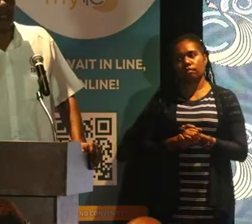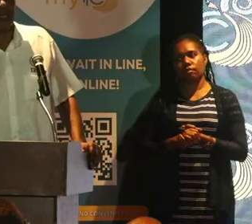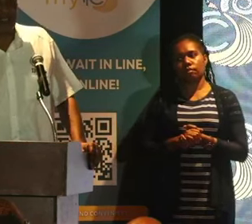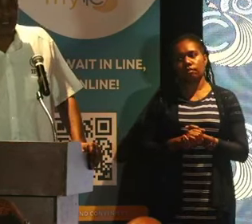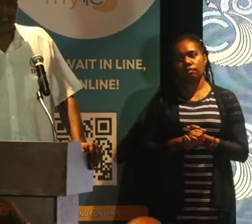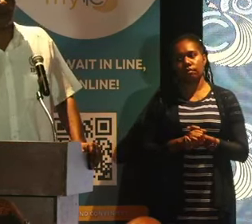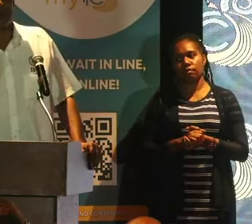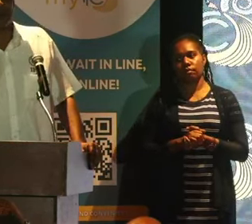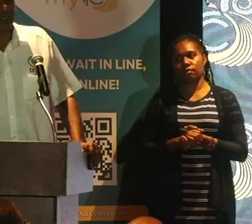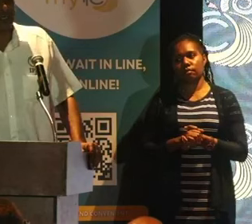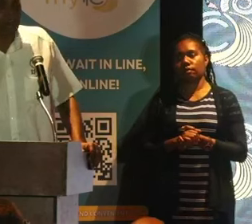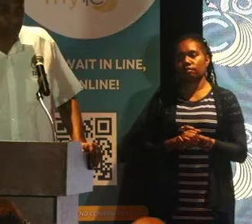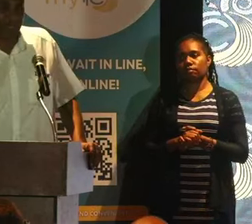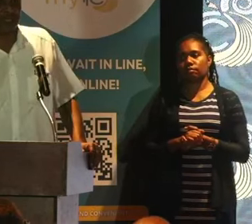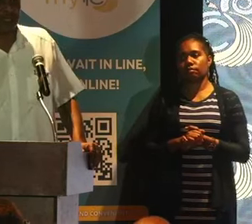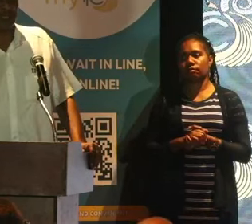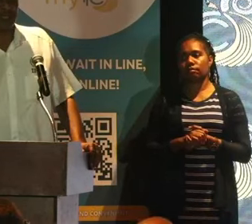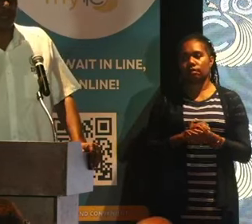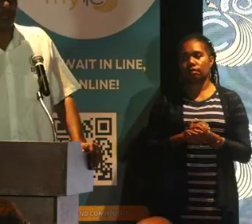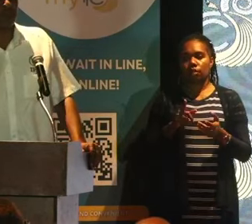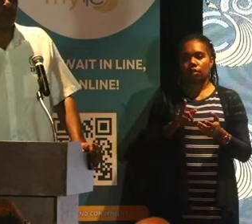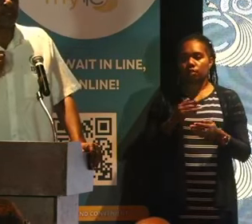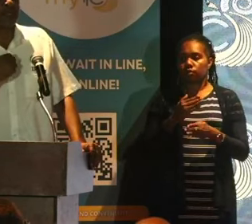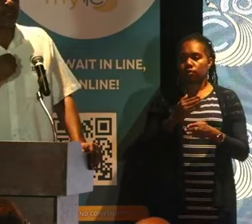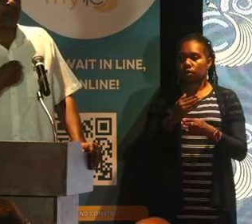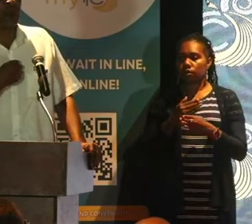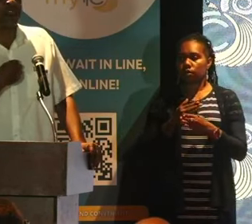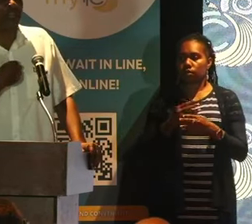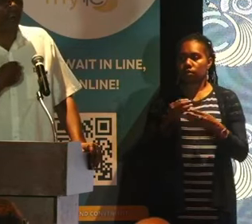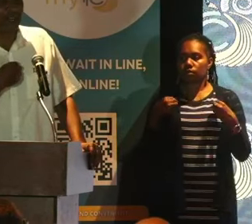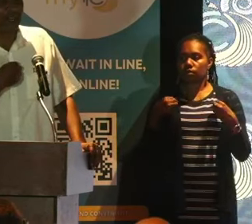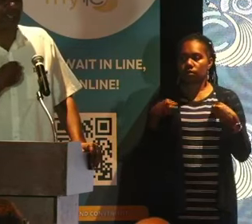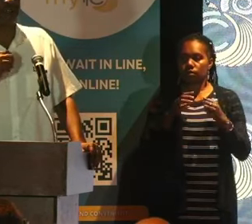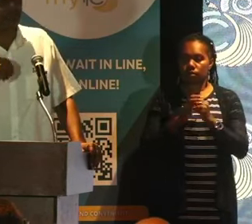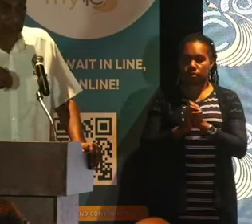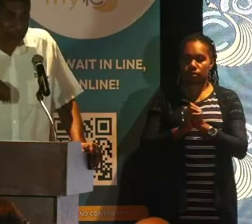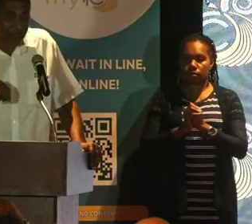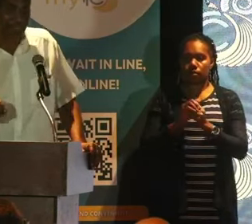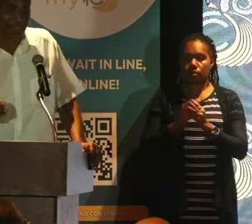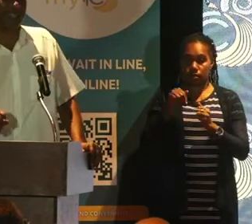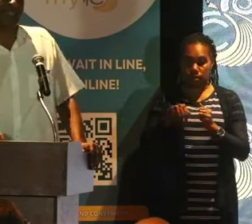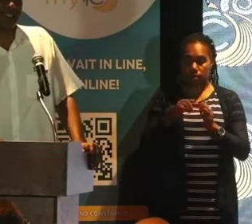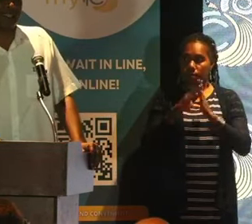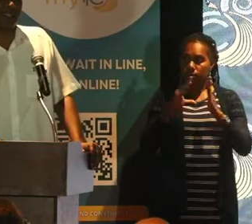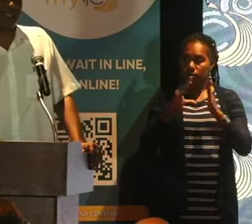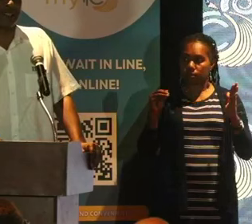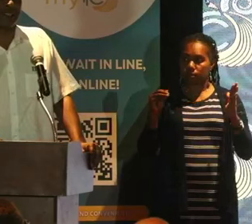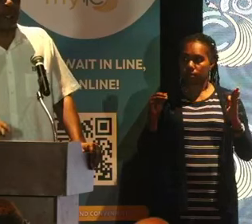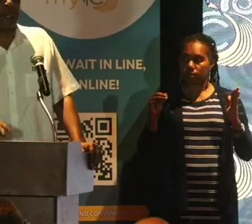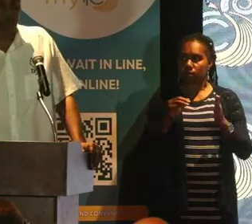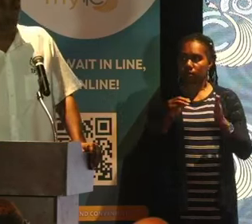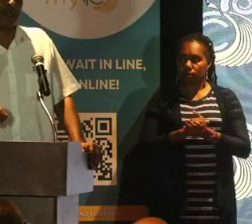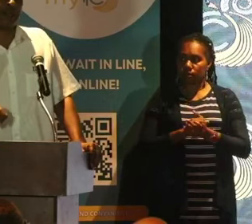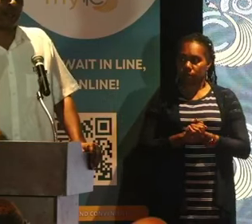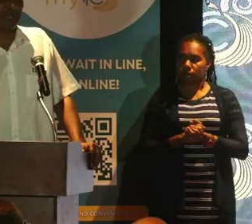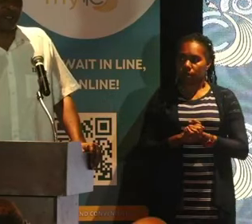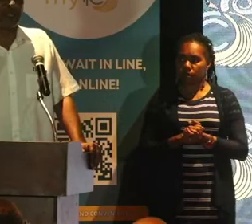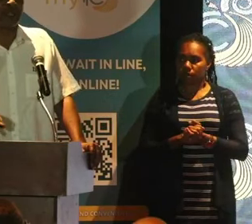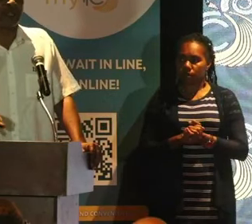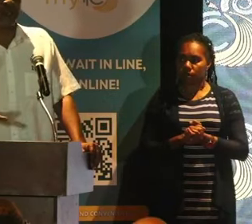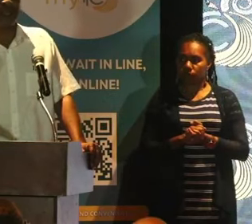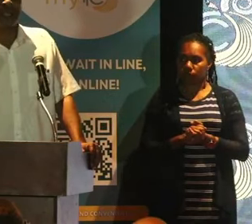the director or the employee. The shareholder is a Papua New Guinean, and owner of the